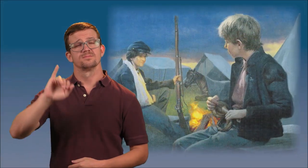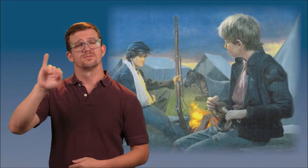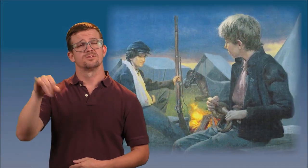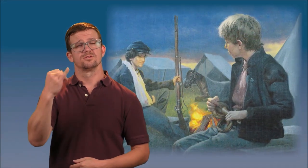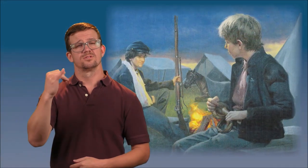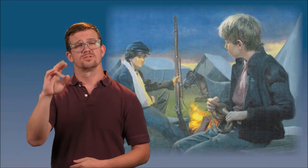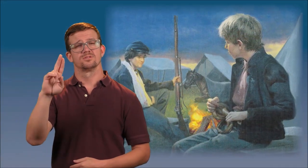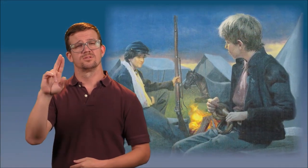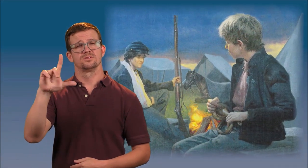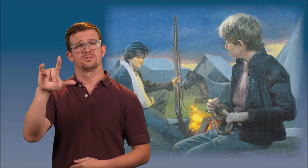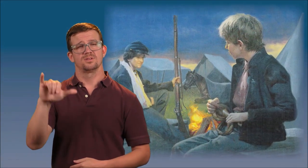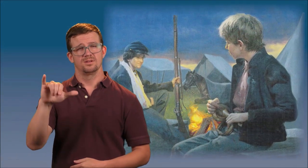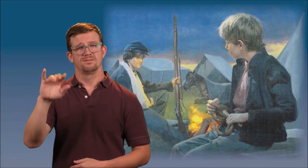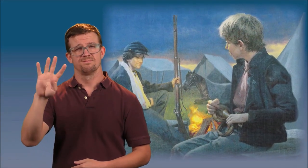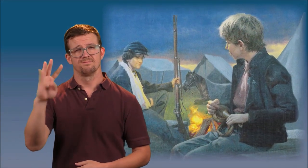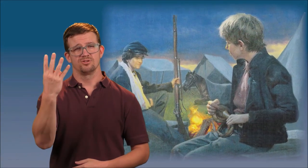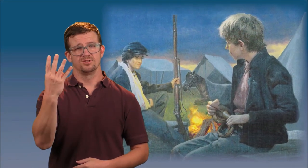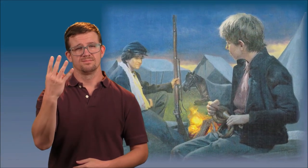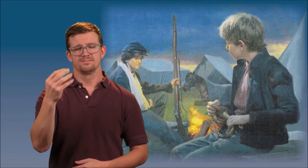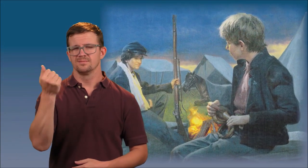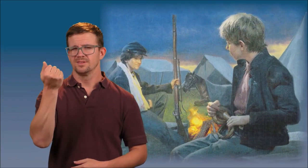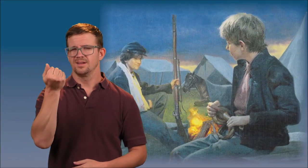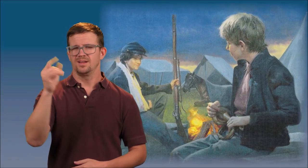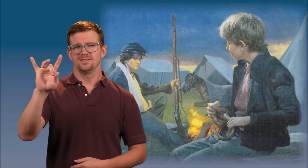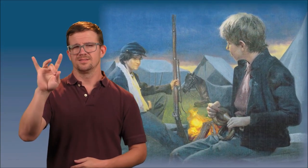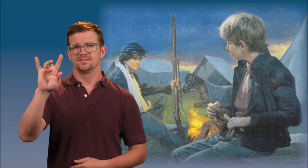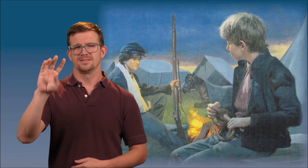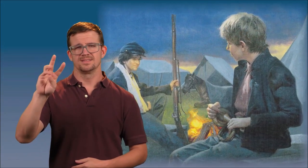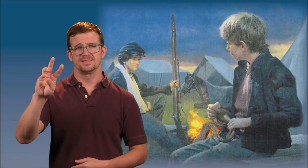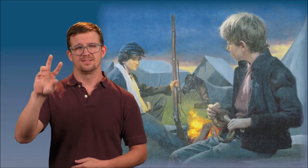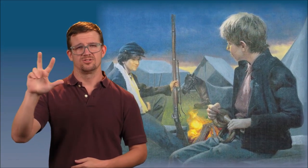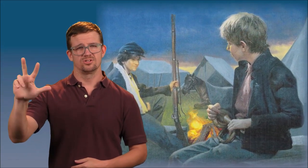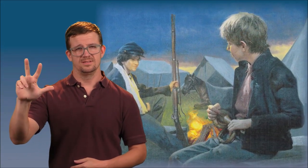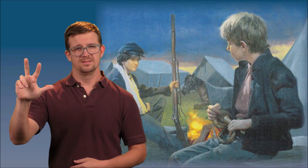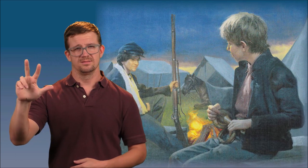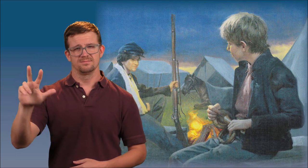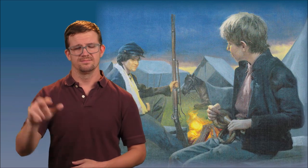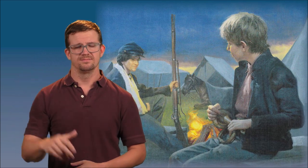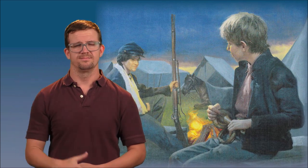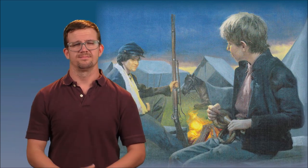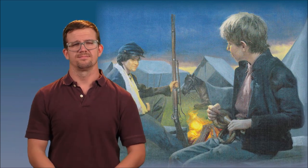It was July 4th, 1863.